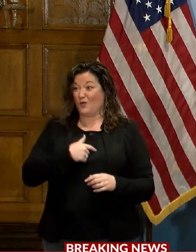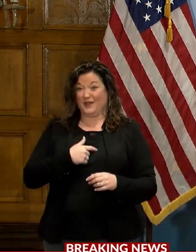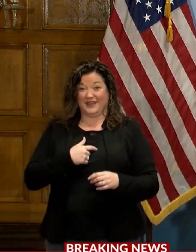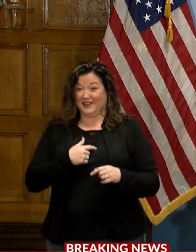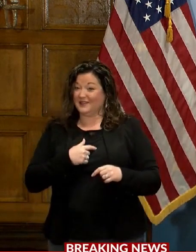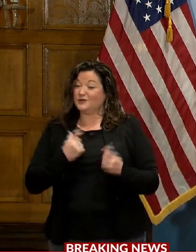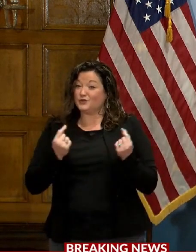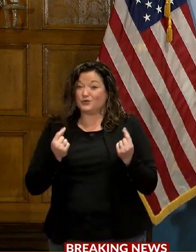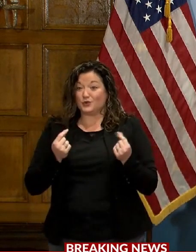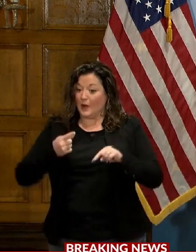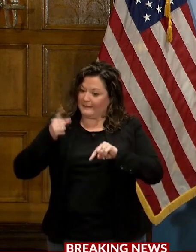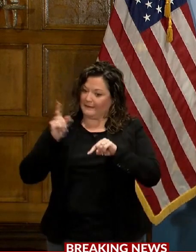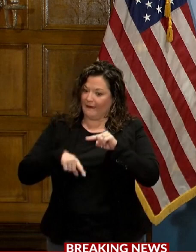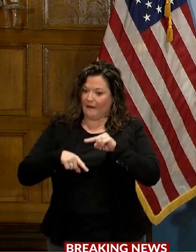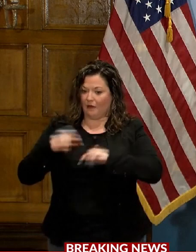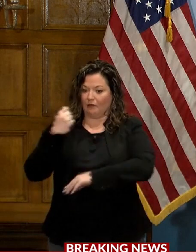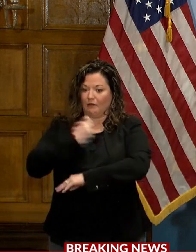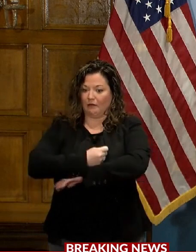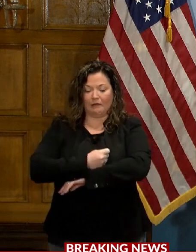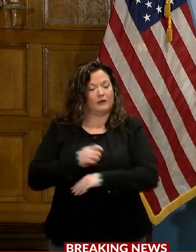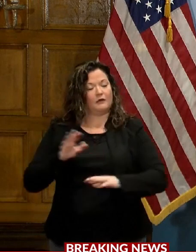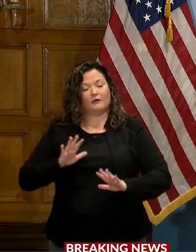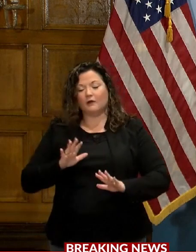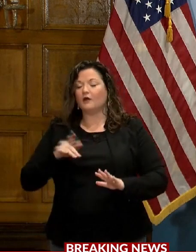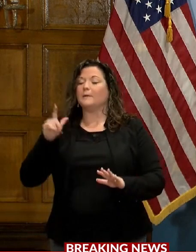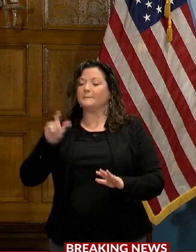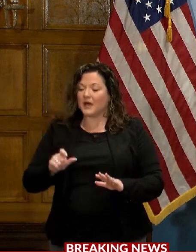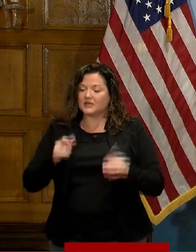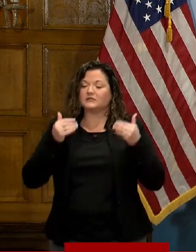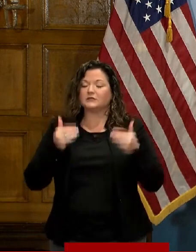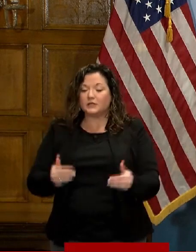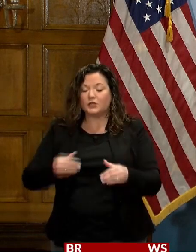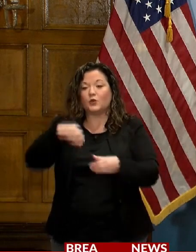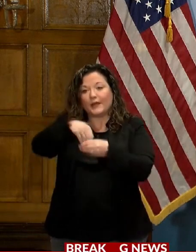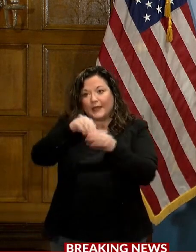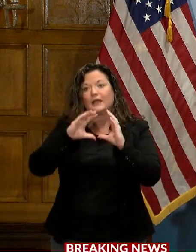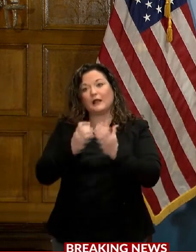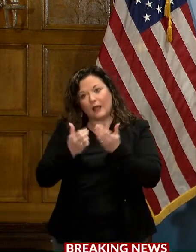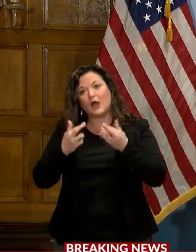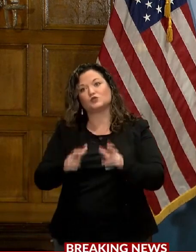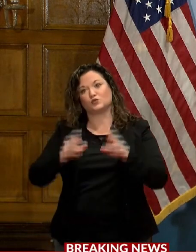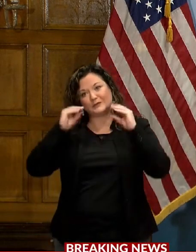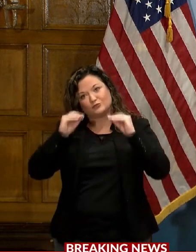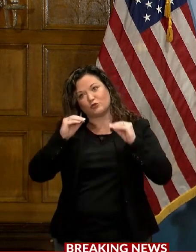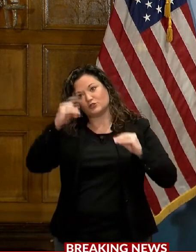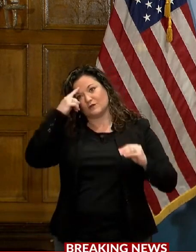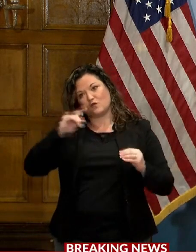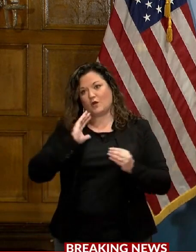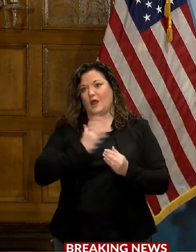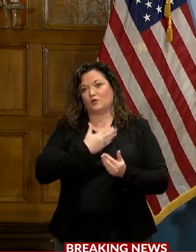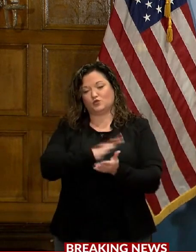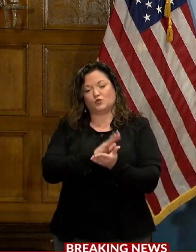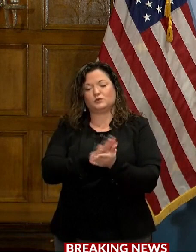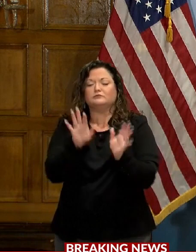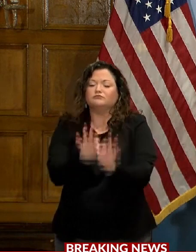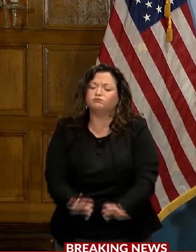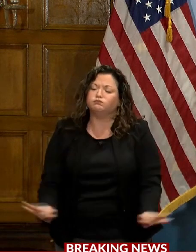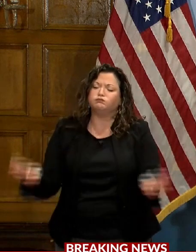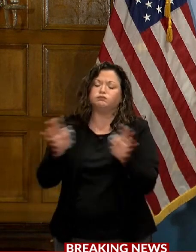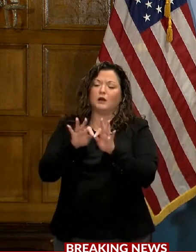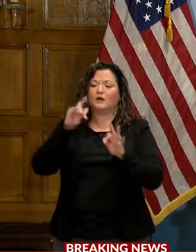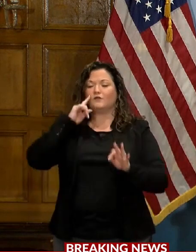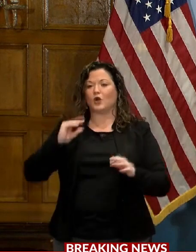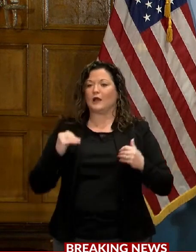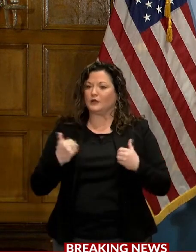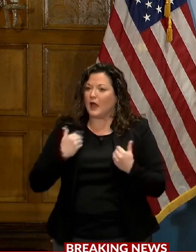down in-classroom instruction in our schools. It is critically important for the well-being of our young people, for their